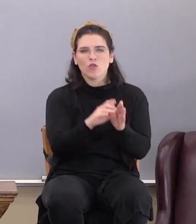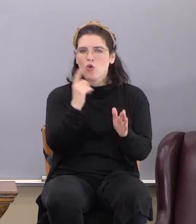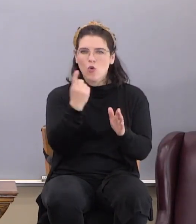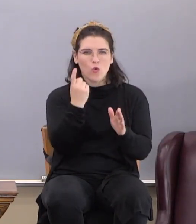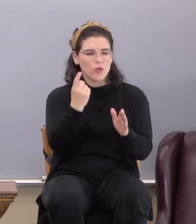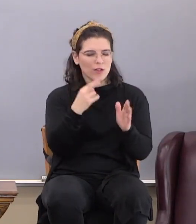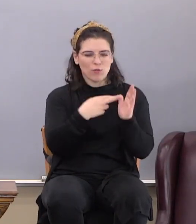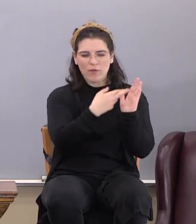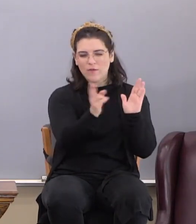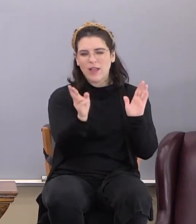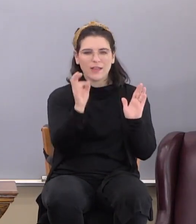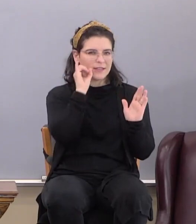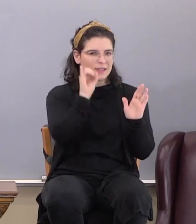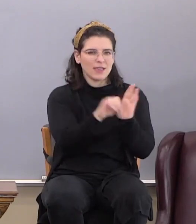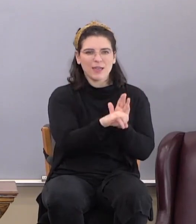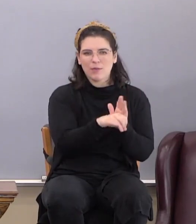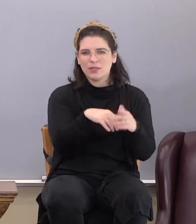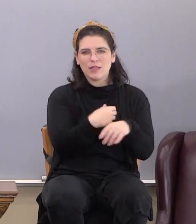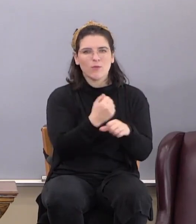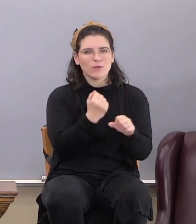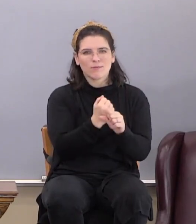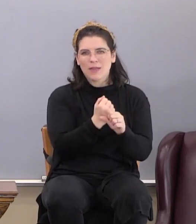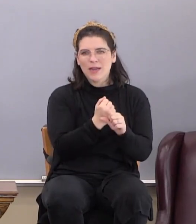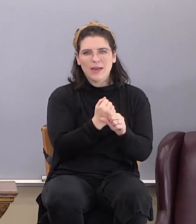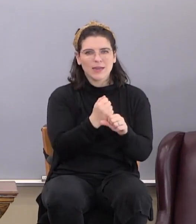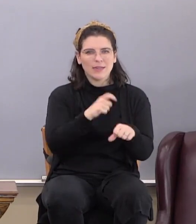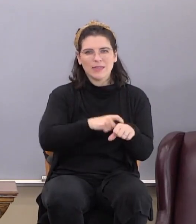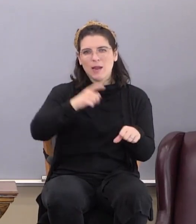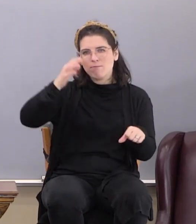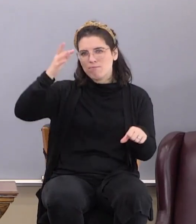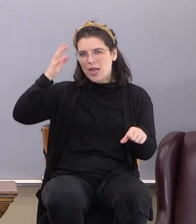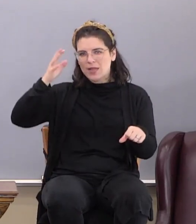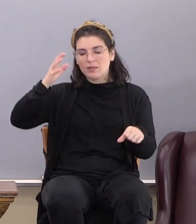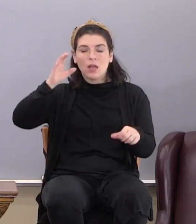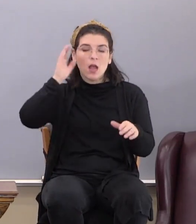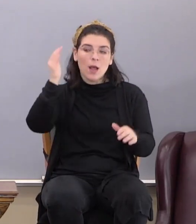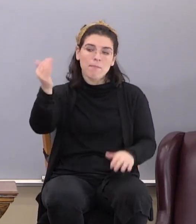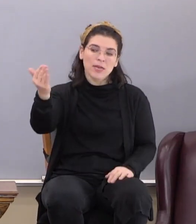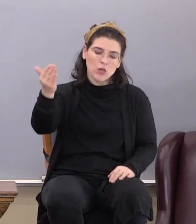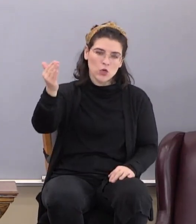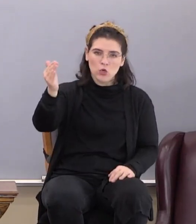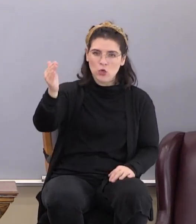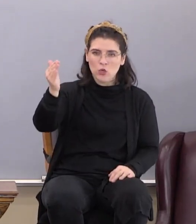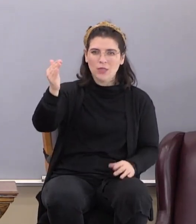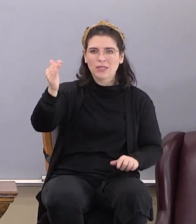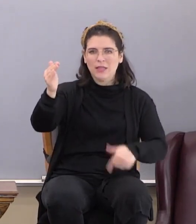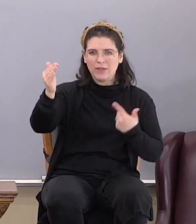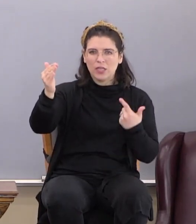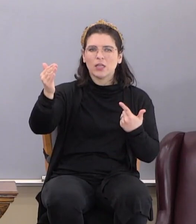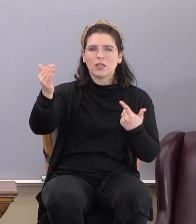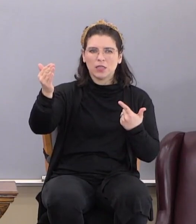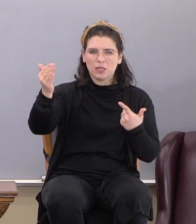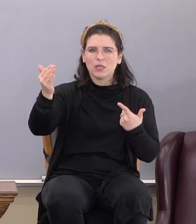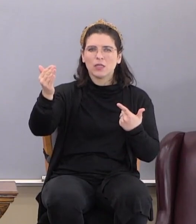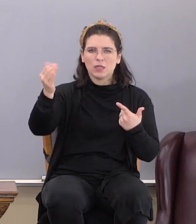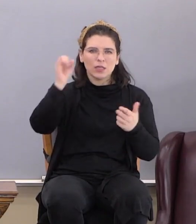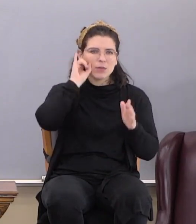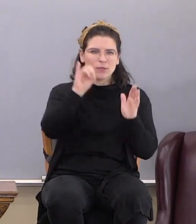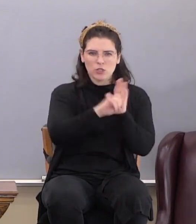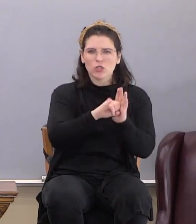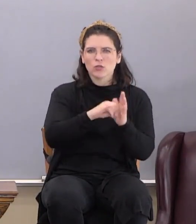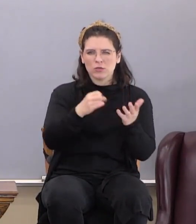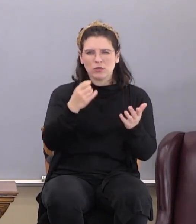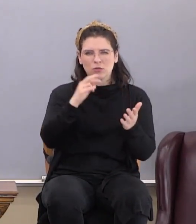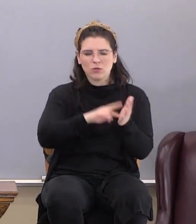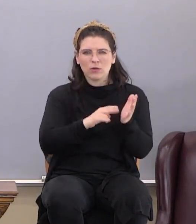an image that was made in time past. A mirror is living. You